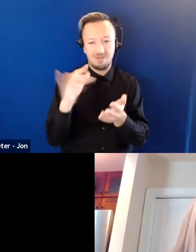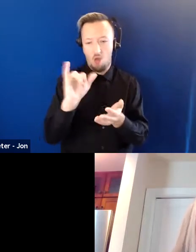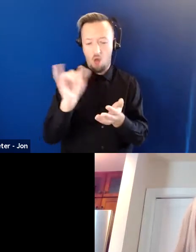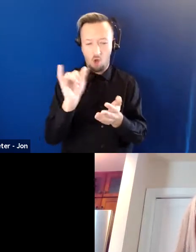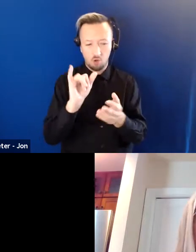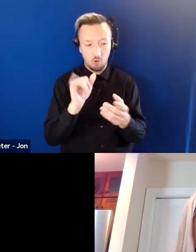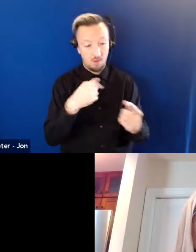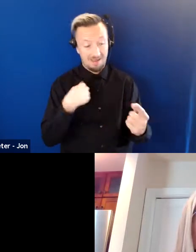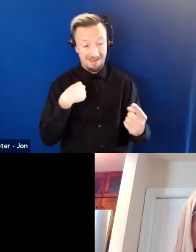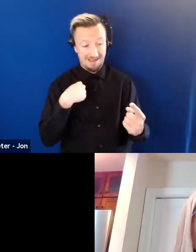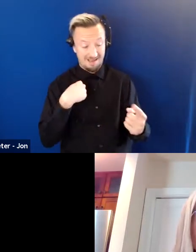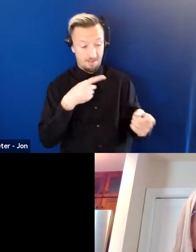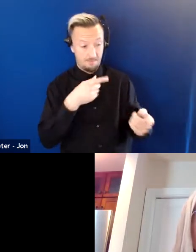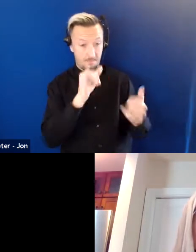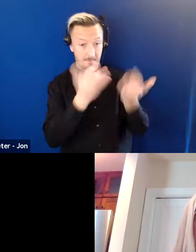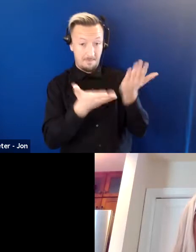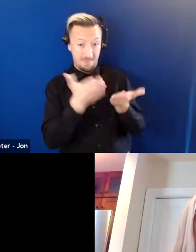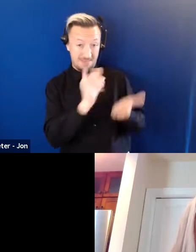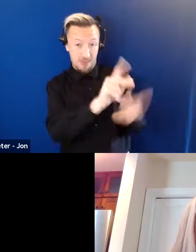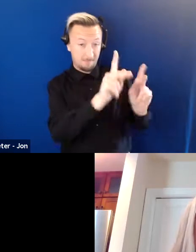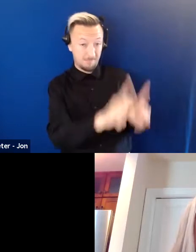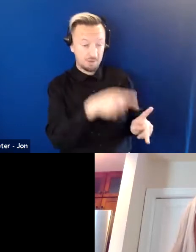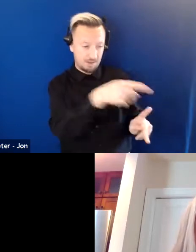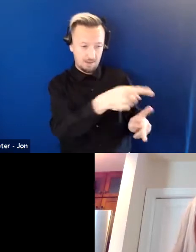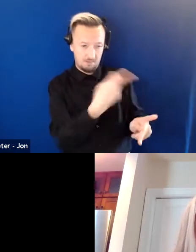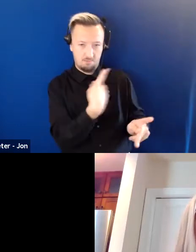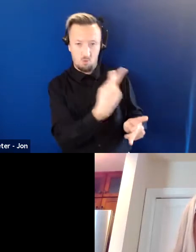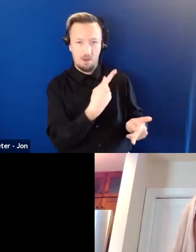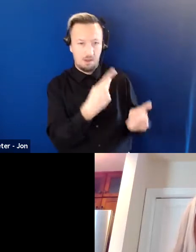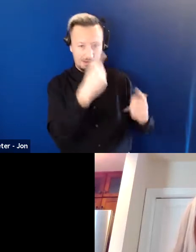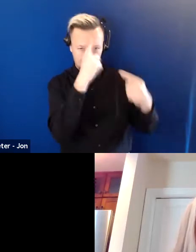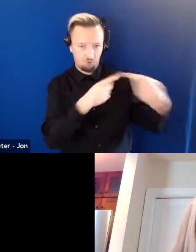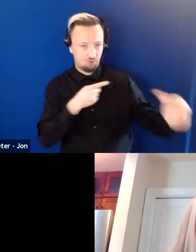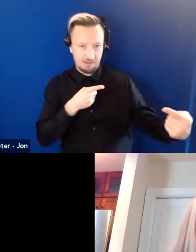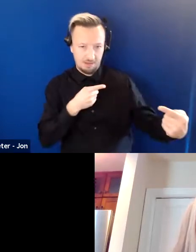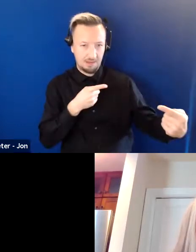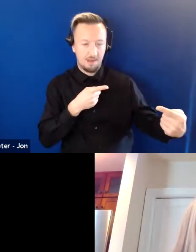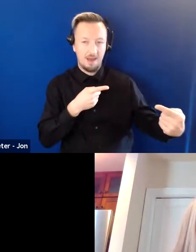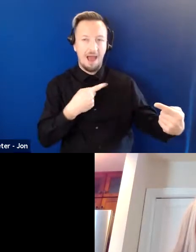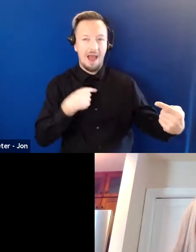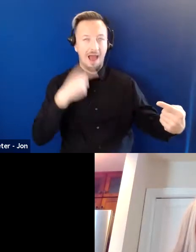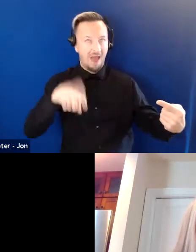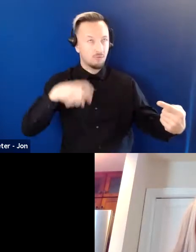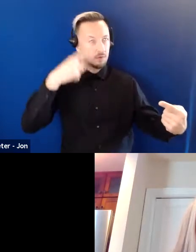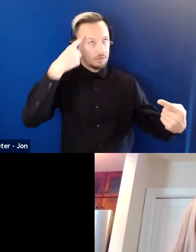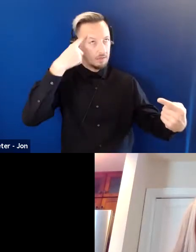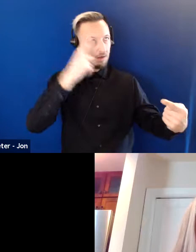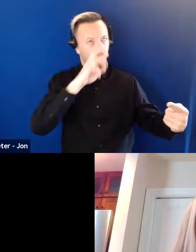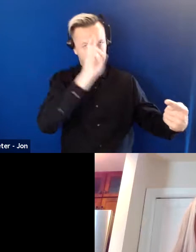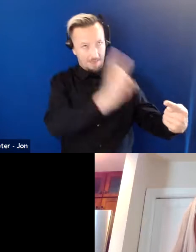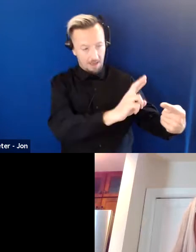talking to that might not agree with me, because it's easy to get caught up in the emotion.